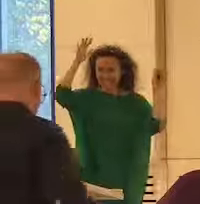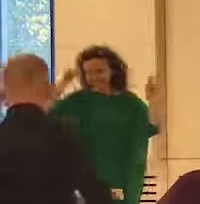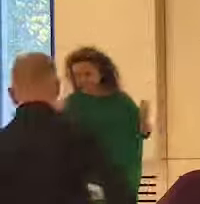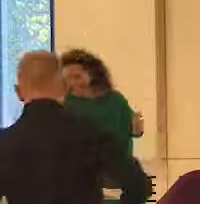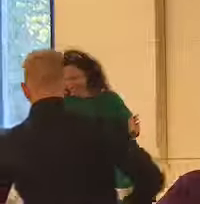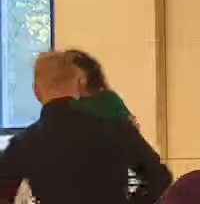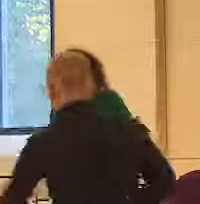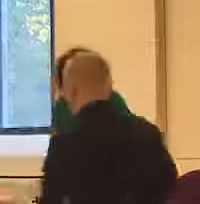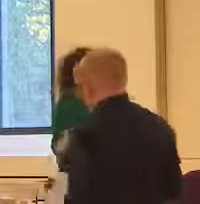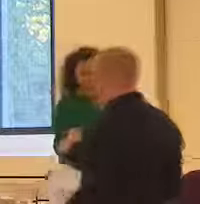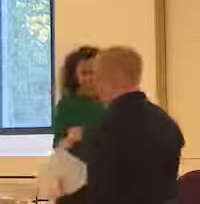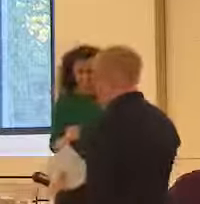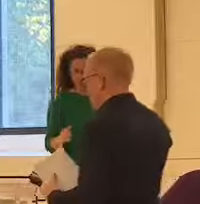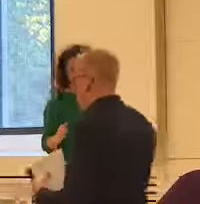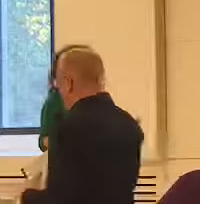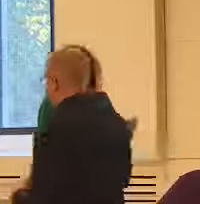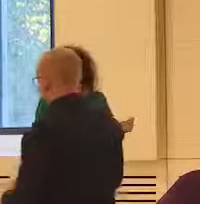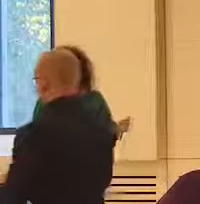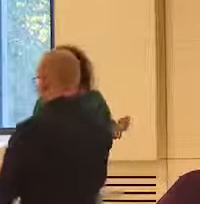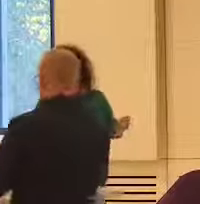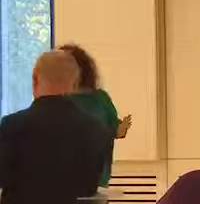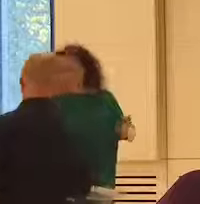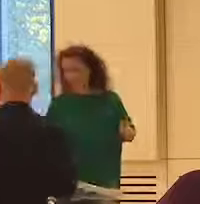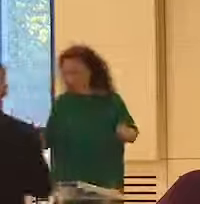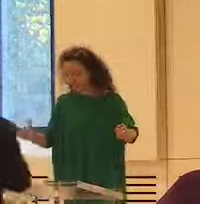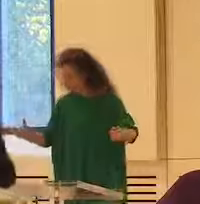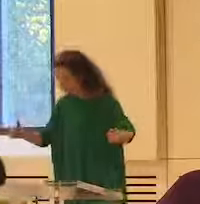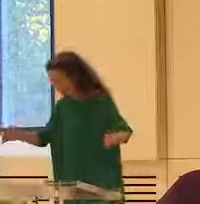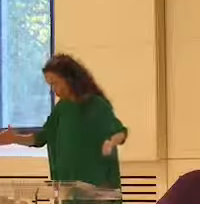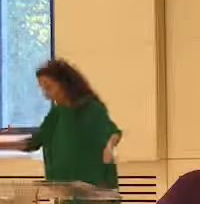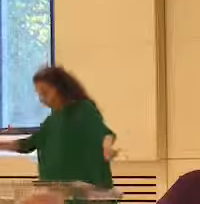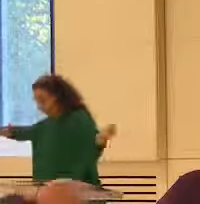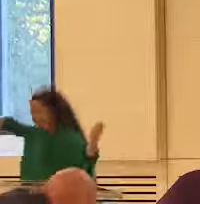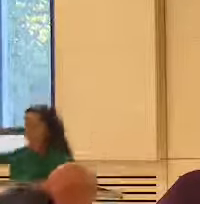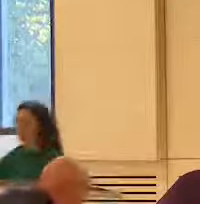James Clark to come and make his presentation.